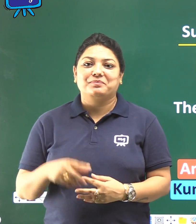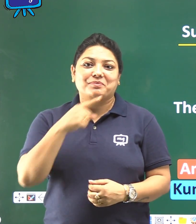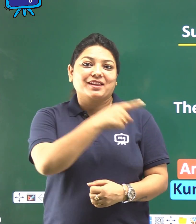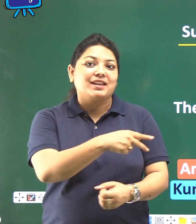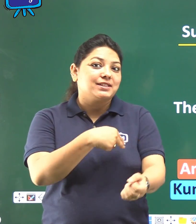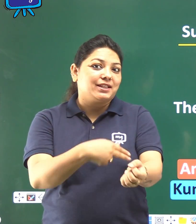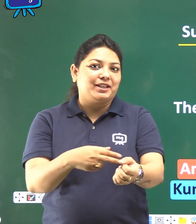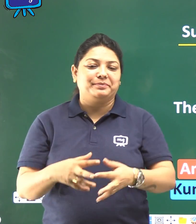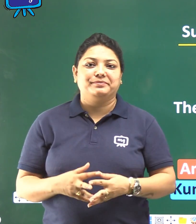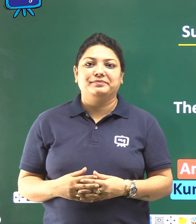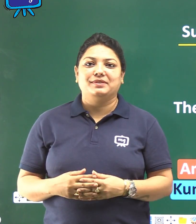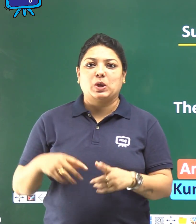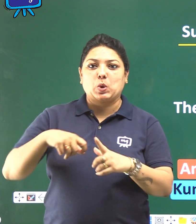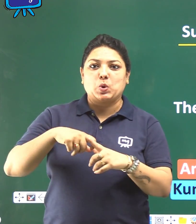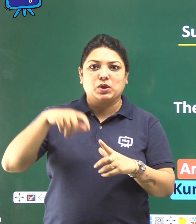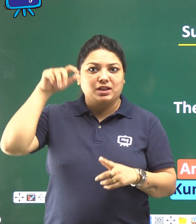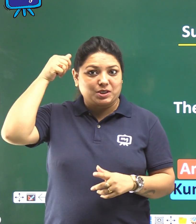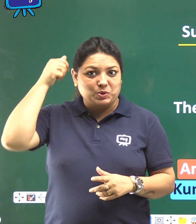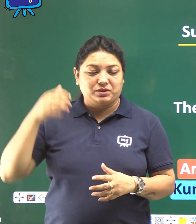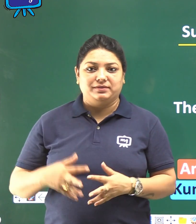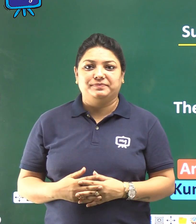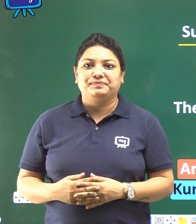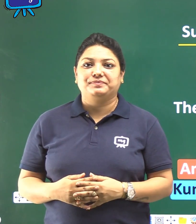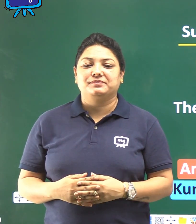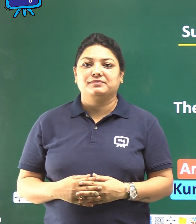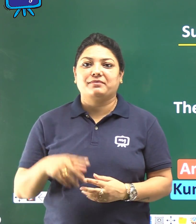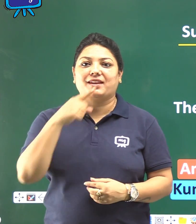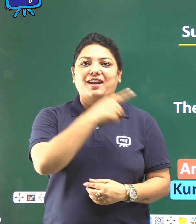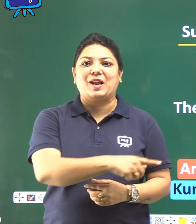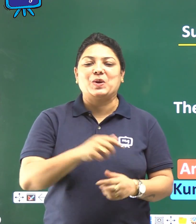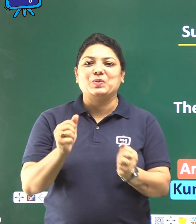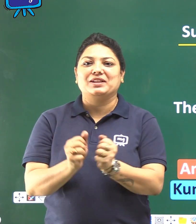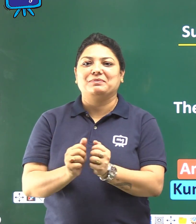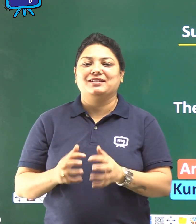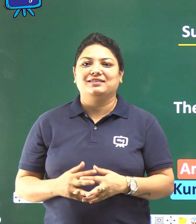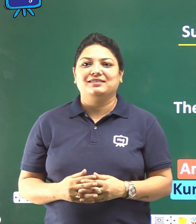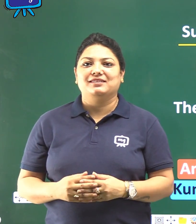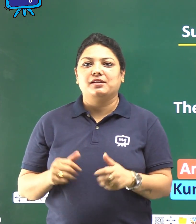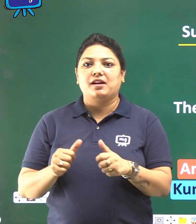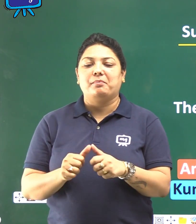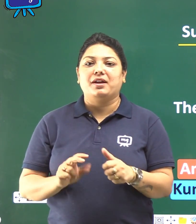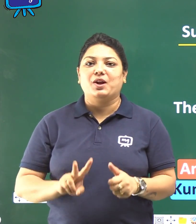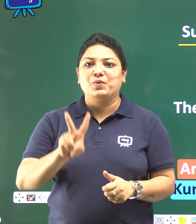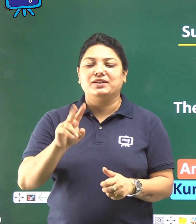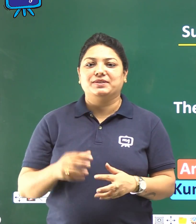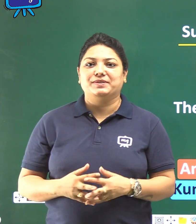My name is Kundan Chaturvedi. And with me, Ambika